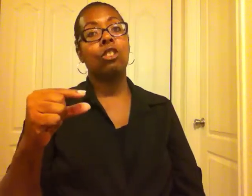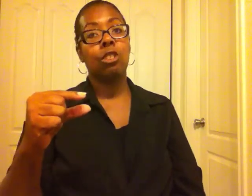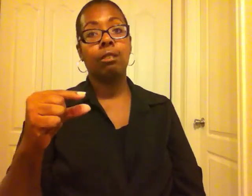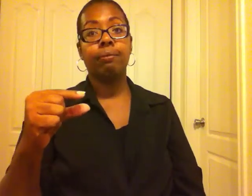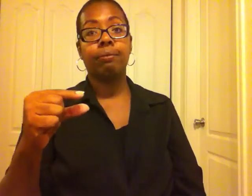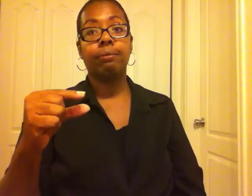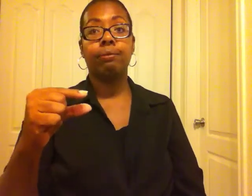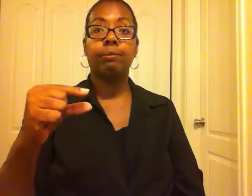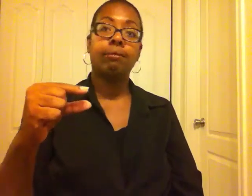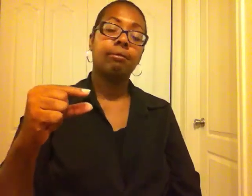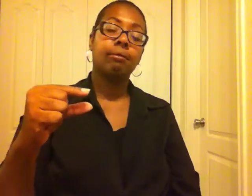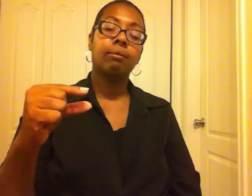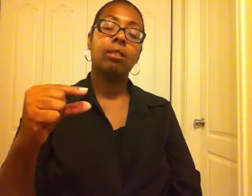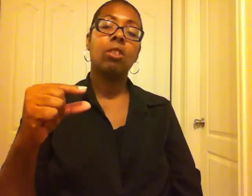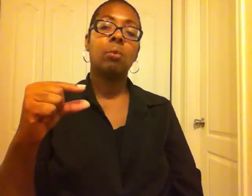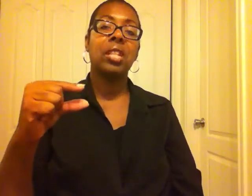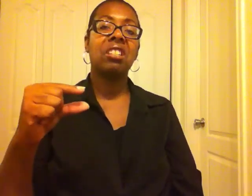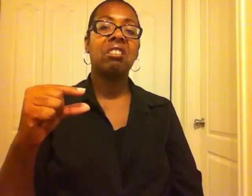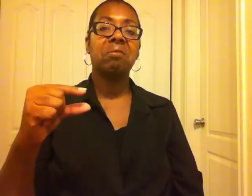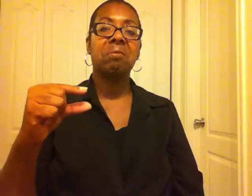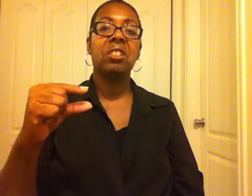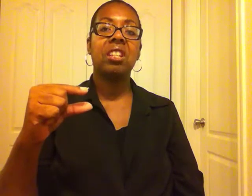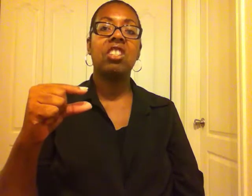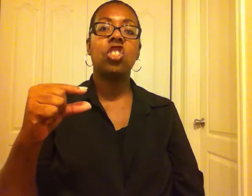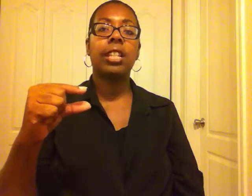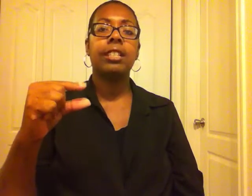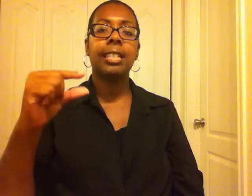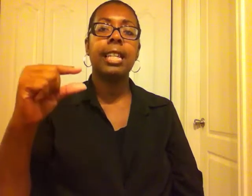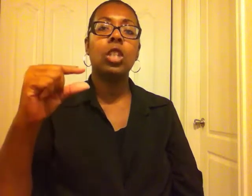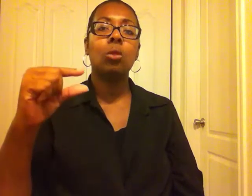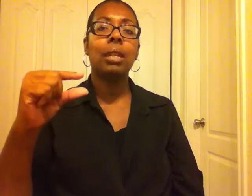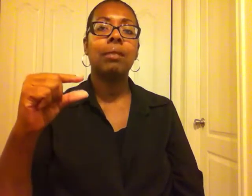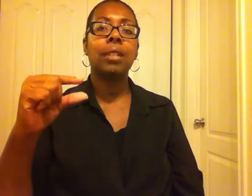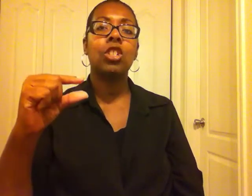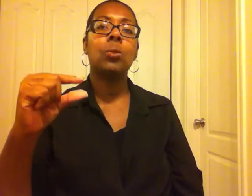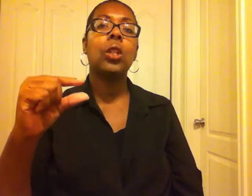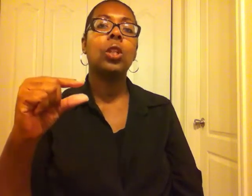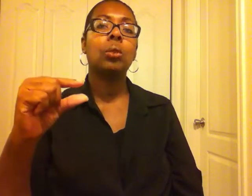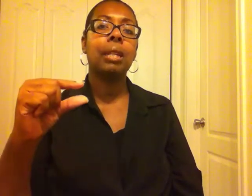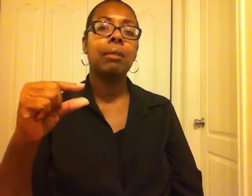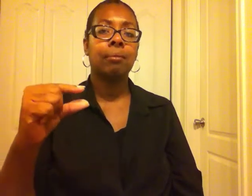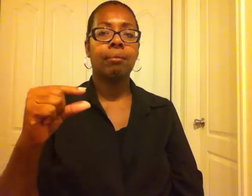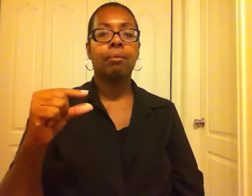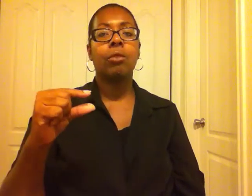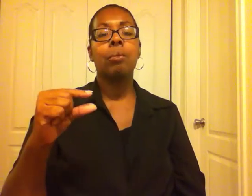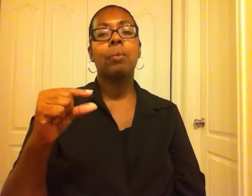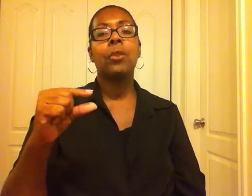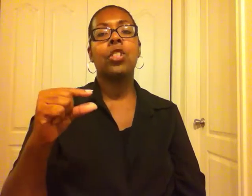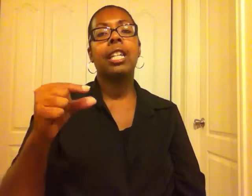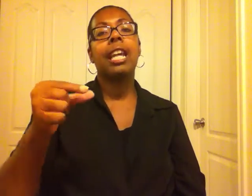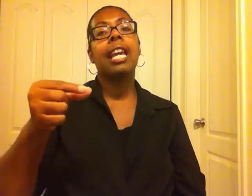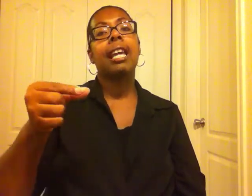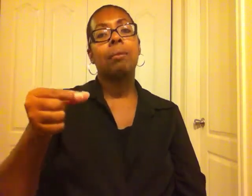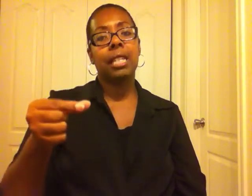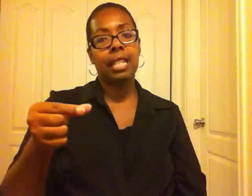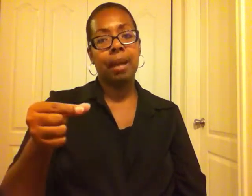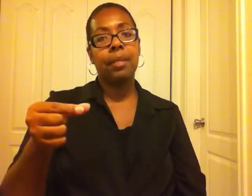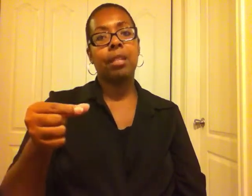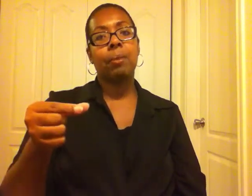G. So that'll be good. G. Just say a little bit. I just want a little bit. Remember G. And many times it can be